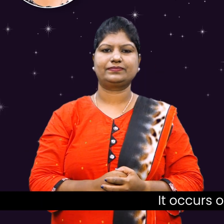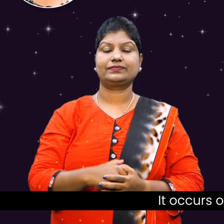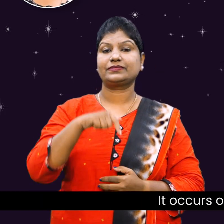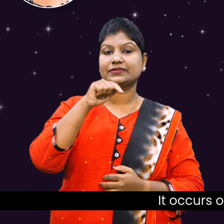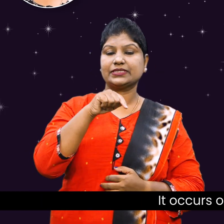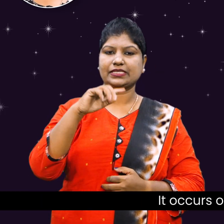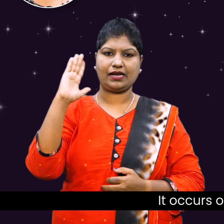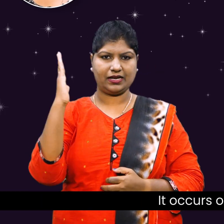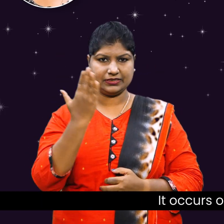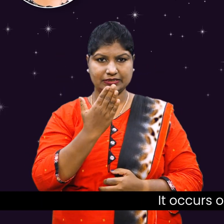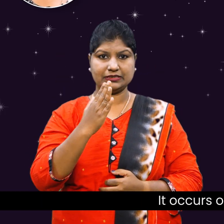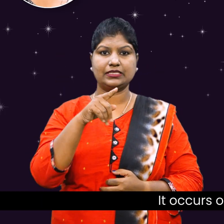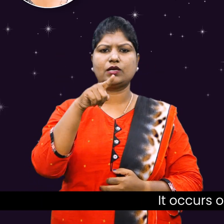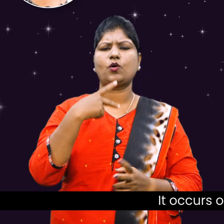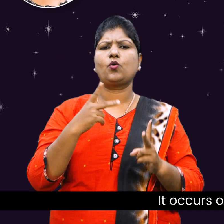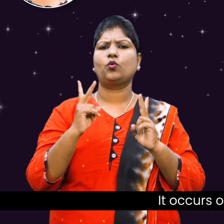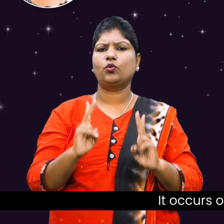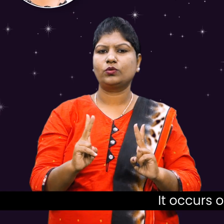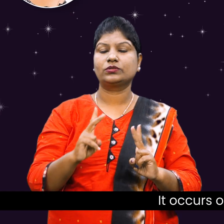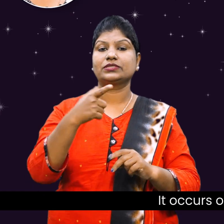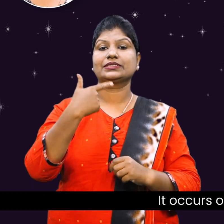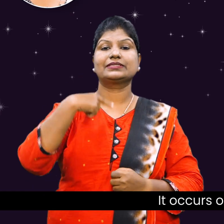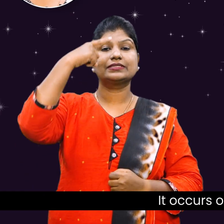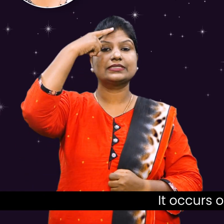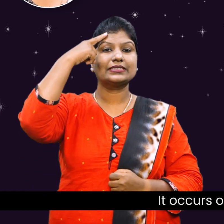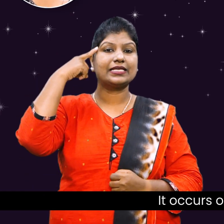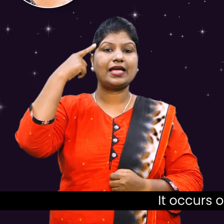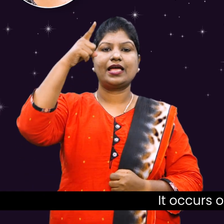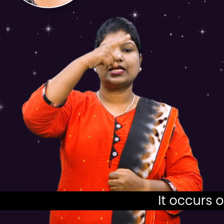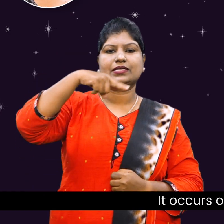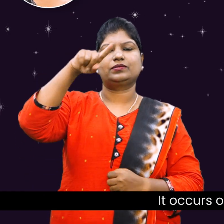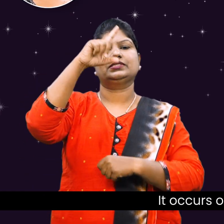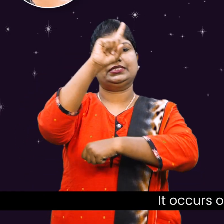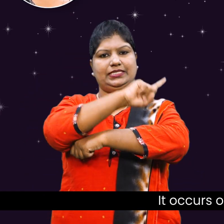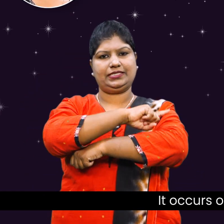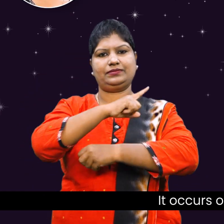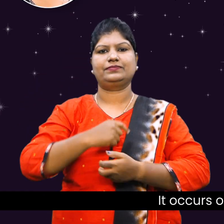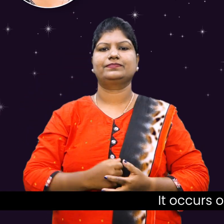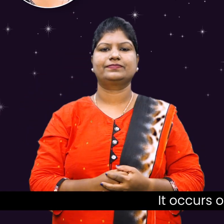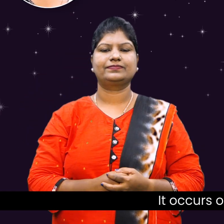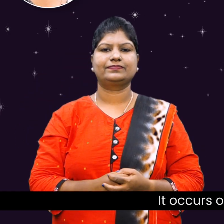It occurs only on new moon day.